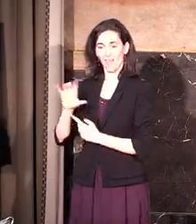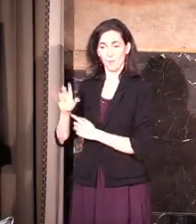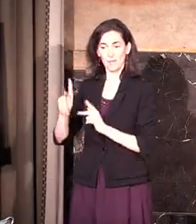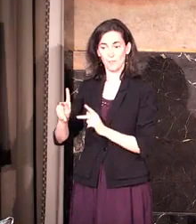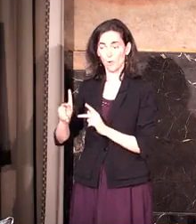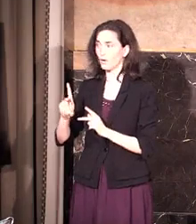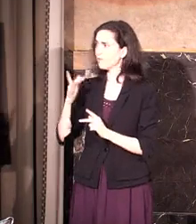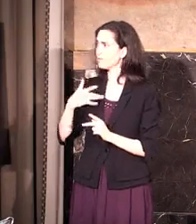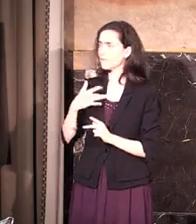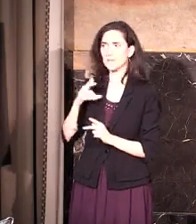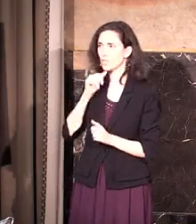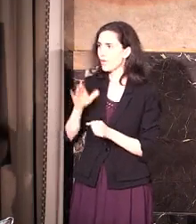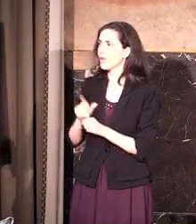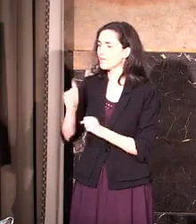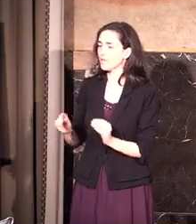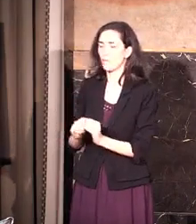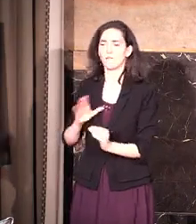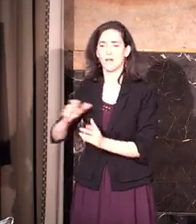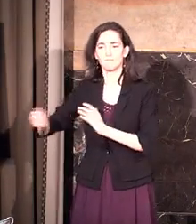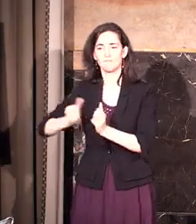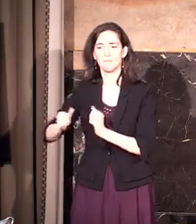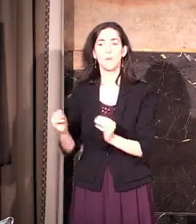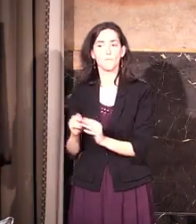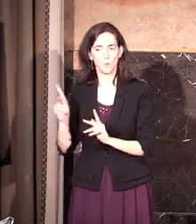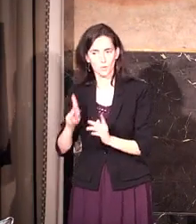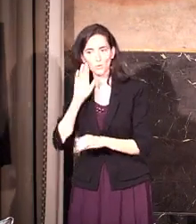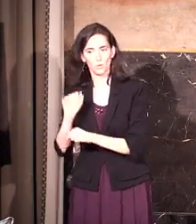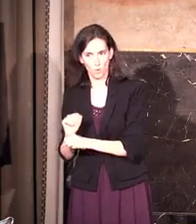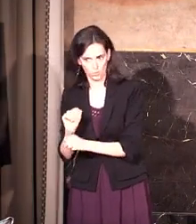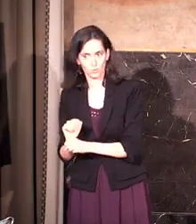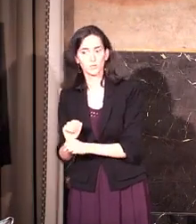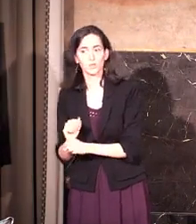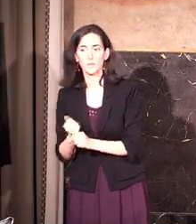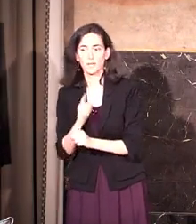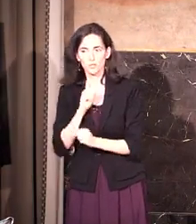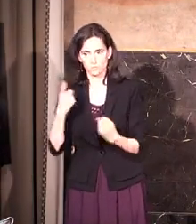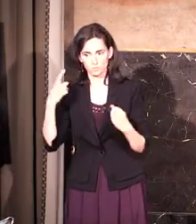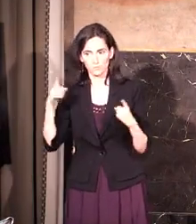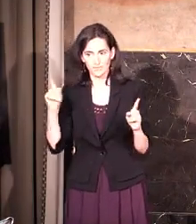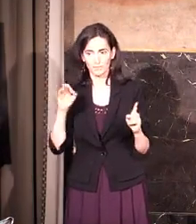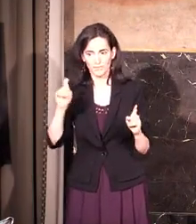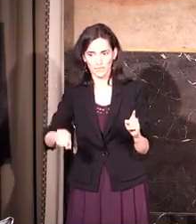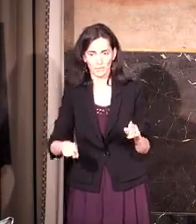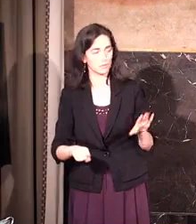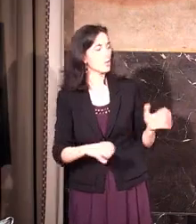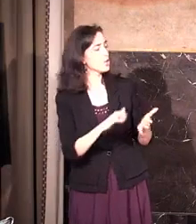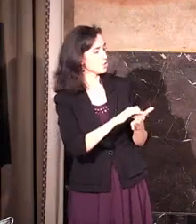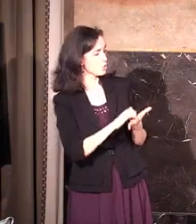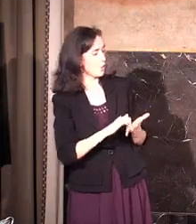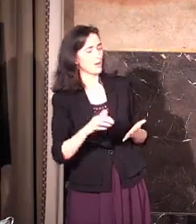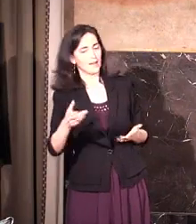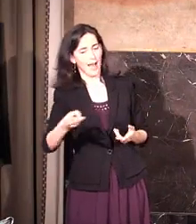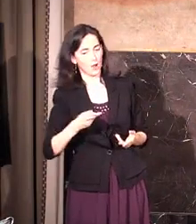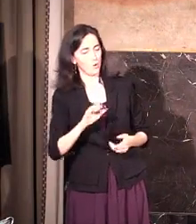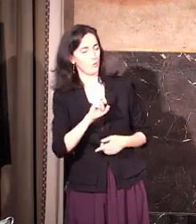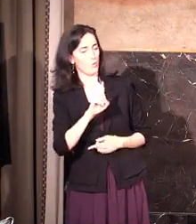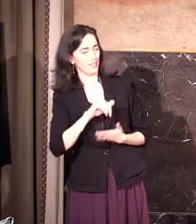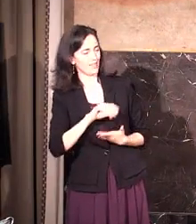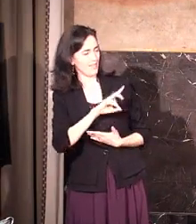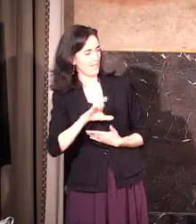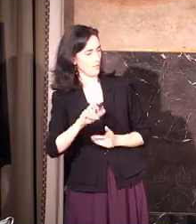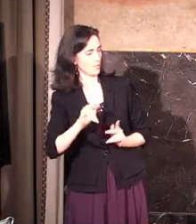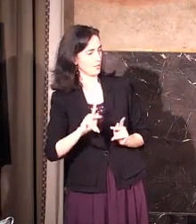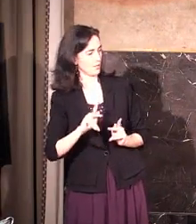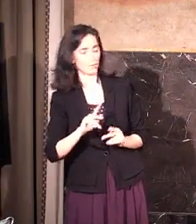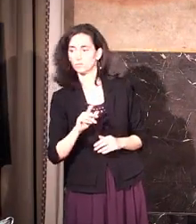and hire more people. And we're working to be able to make sure that we can do that if it becomes necessary. New Orleans hiring 17,000.